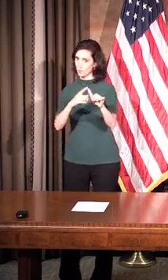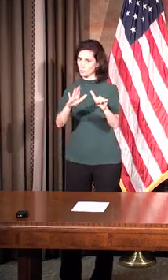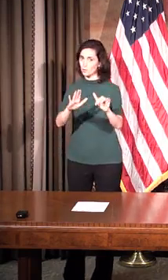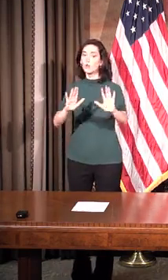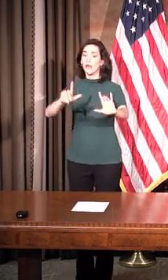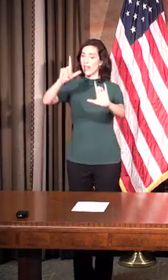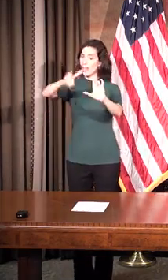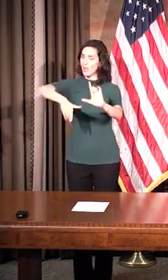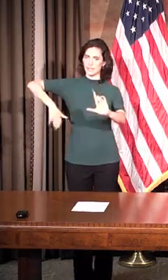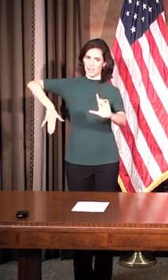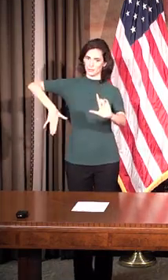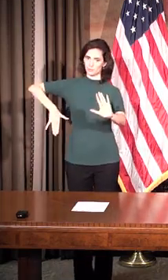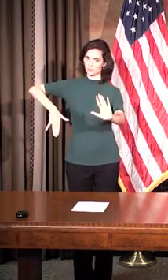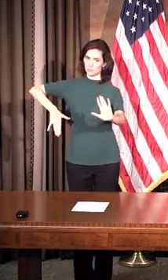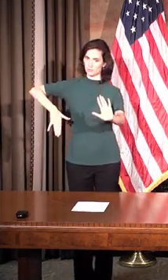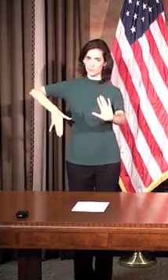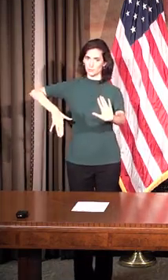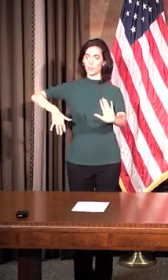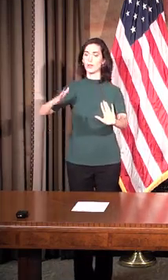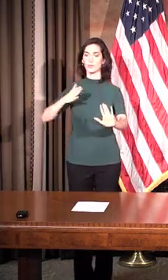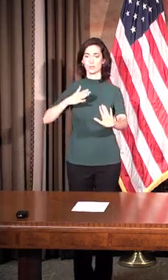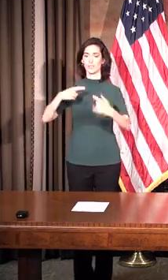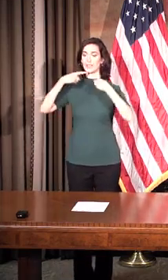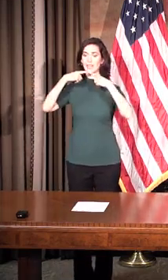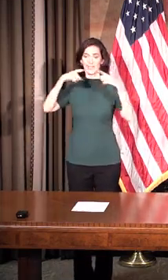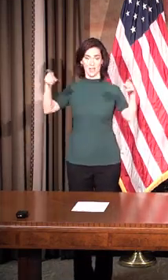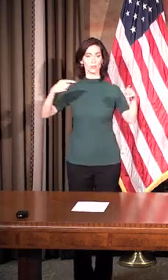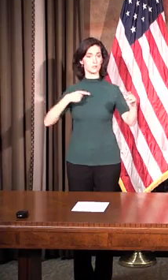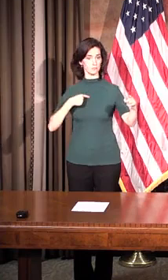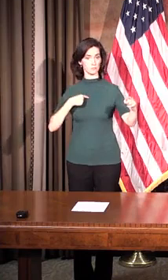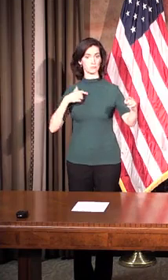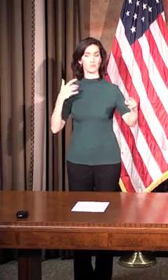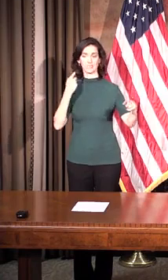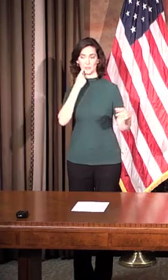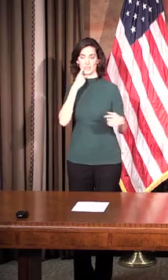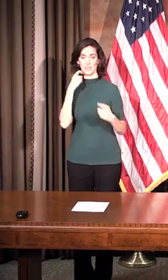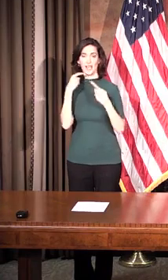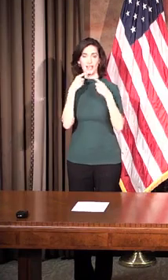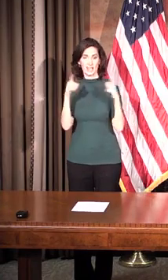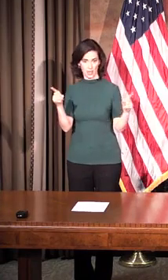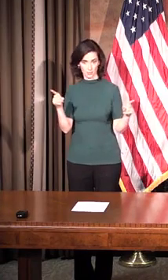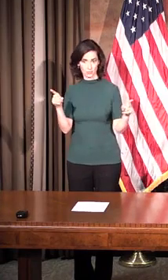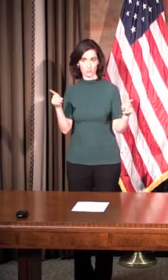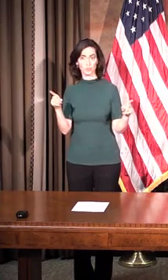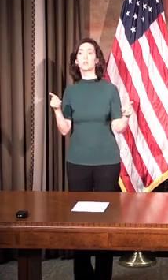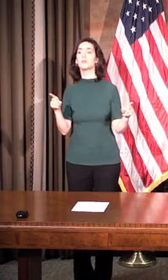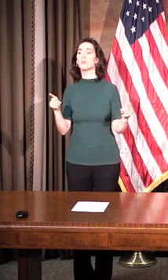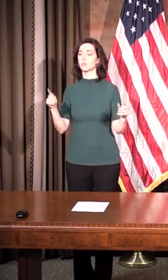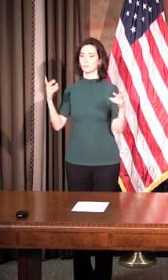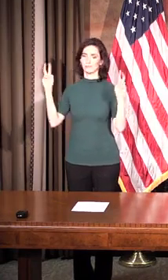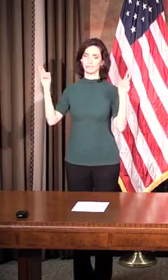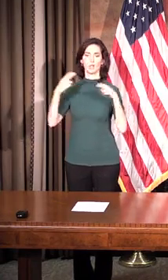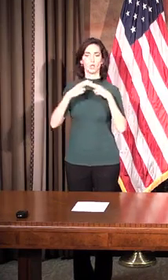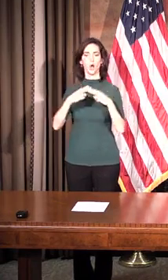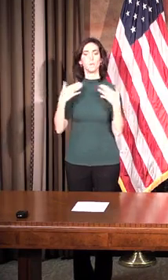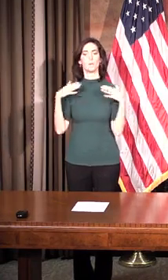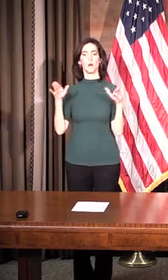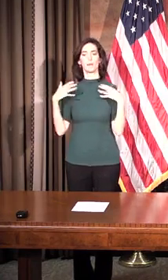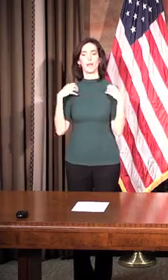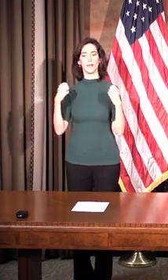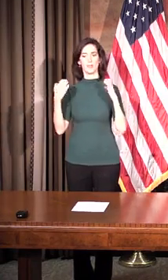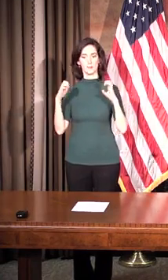not been vacated. The proclamation that I most recently issued that carries the public health emergency for the state of